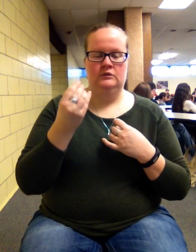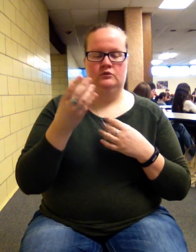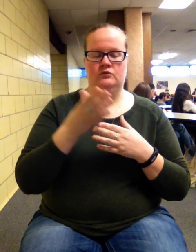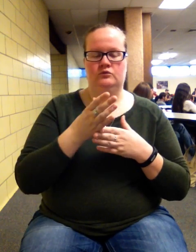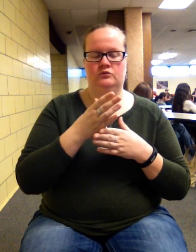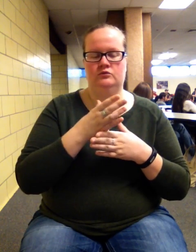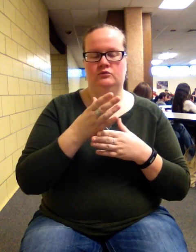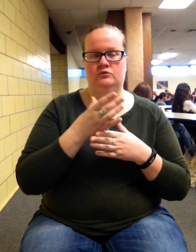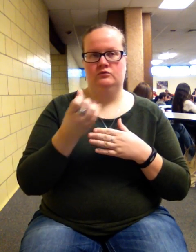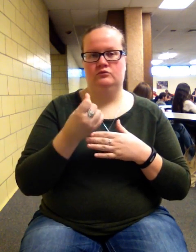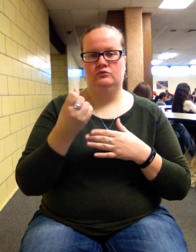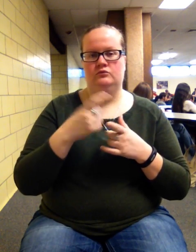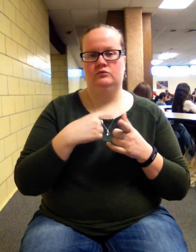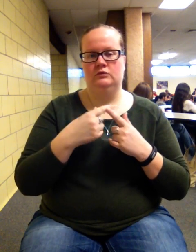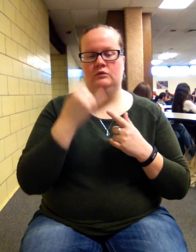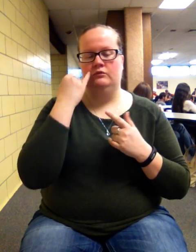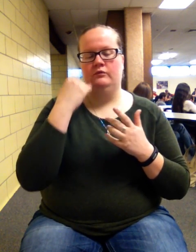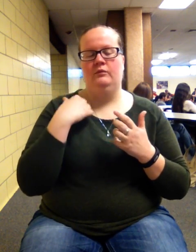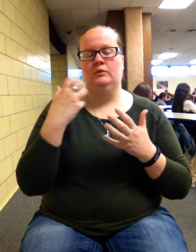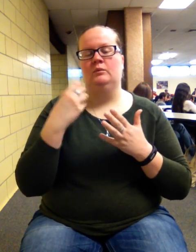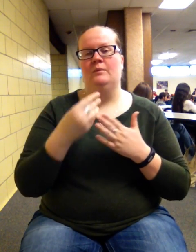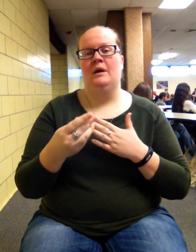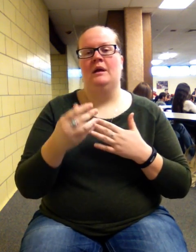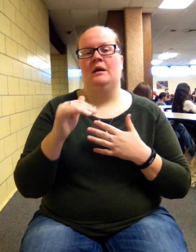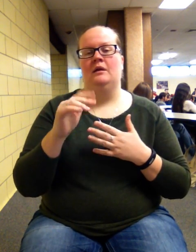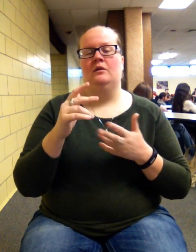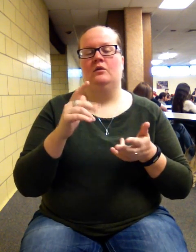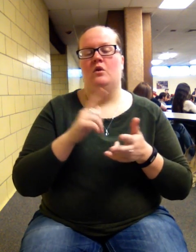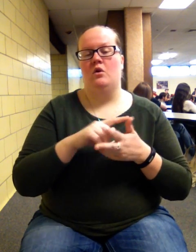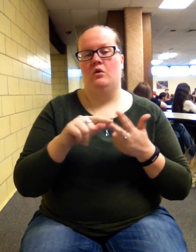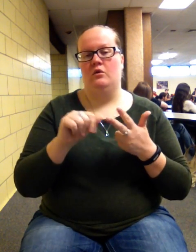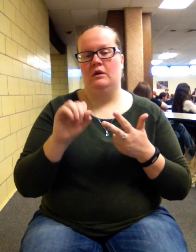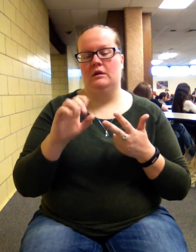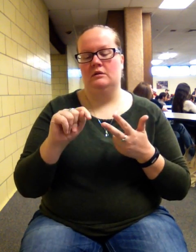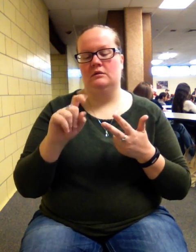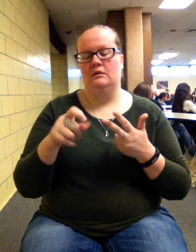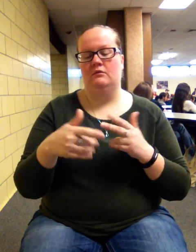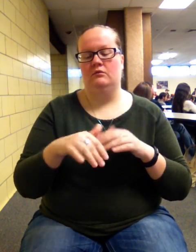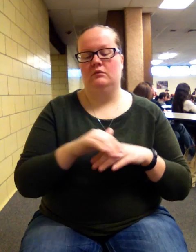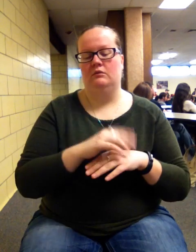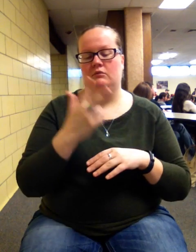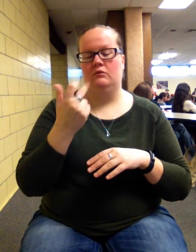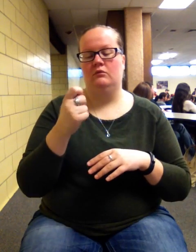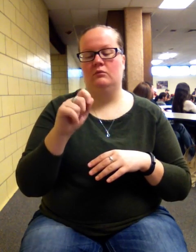So then, if I want to buy these 3 assets, all 3 of them have to cover the 13.3%.